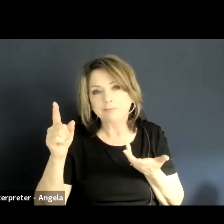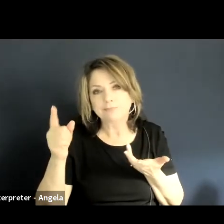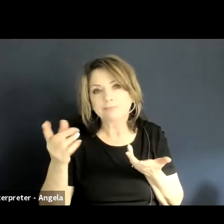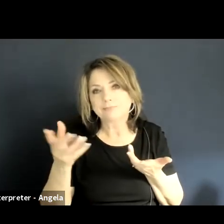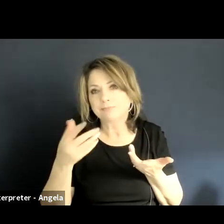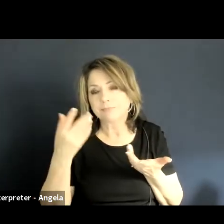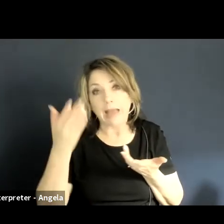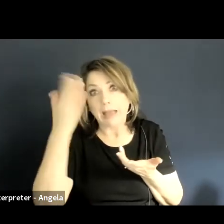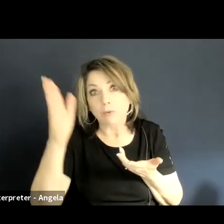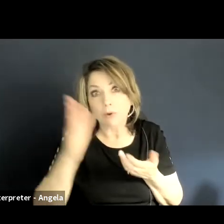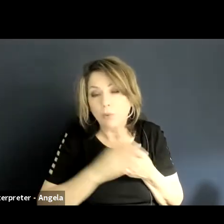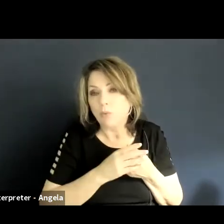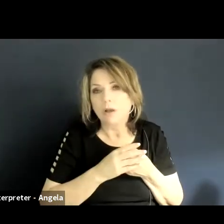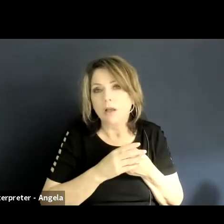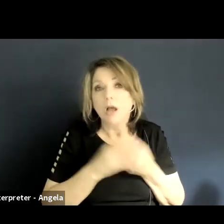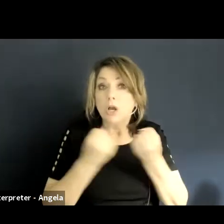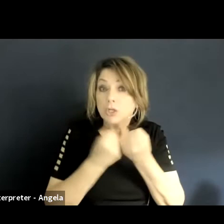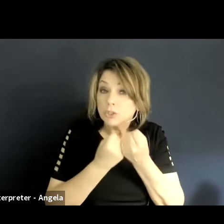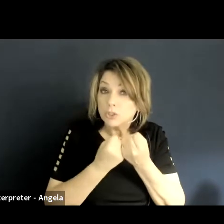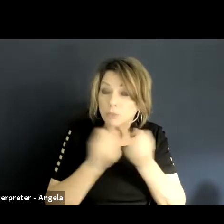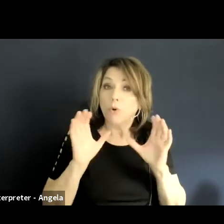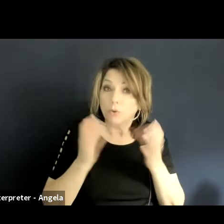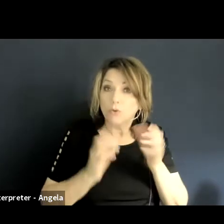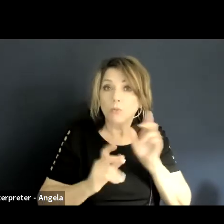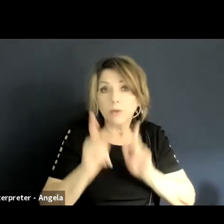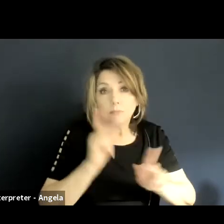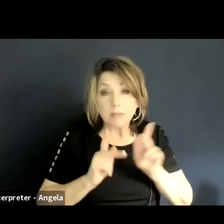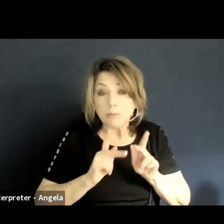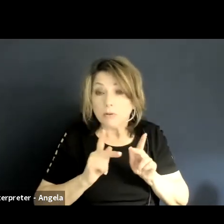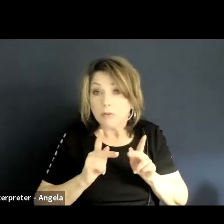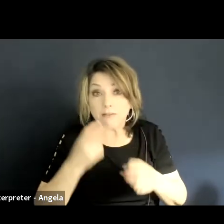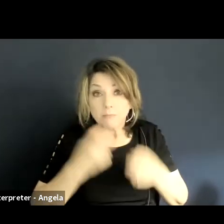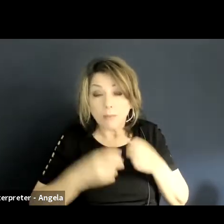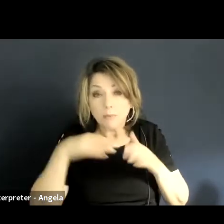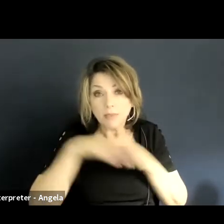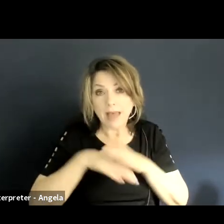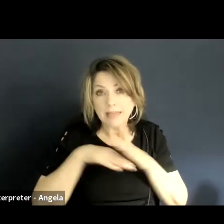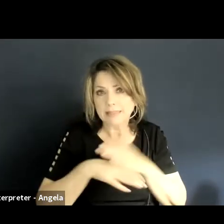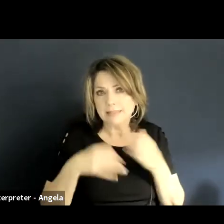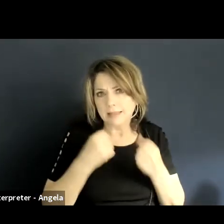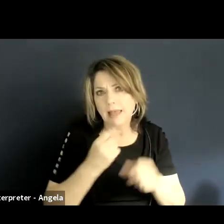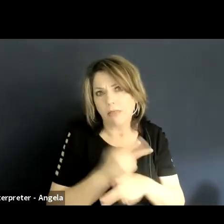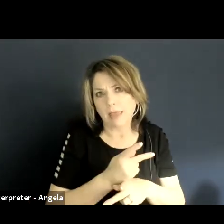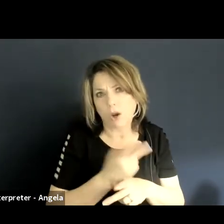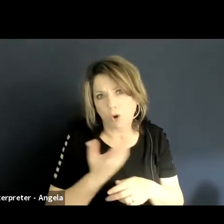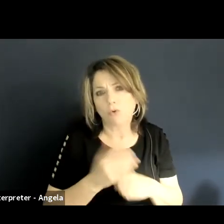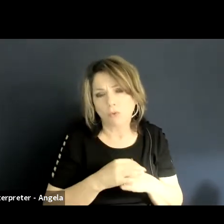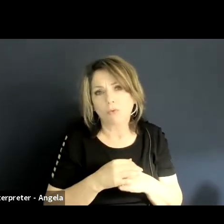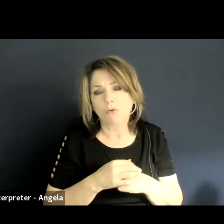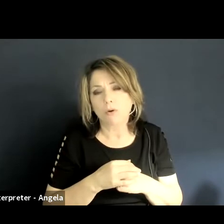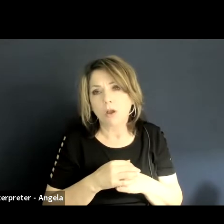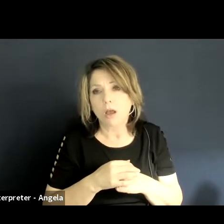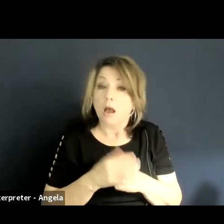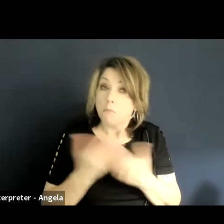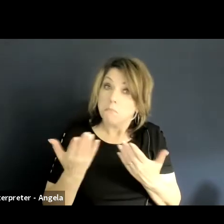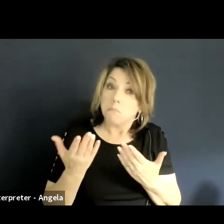I don't know, we're going to do a support group around people having trouble with accessing healthcare. Now that's an